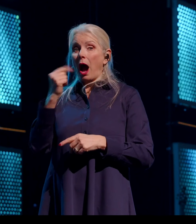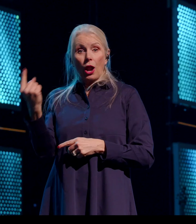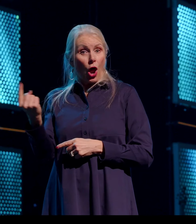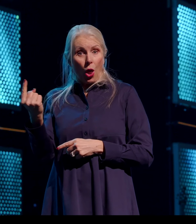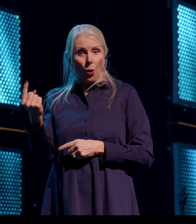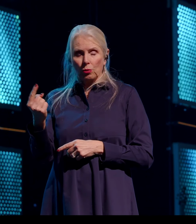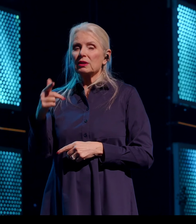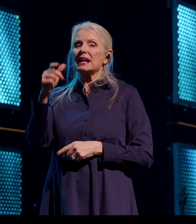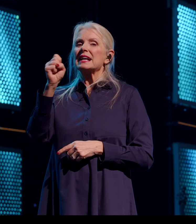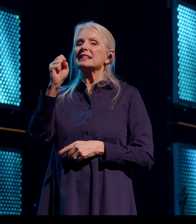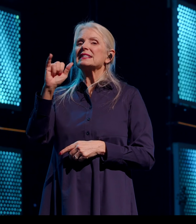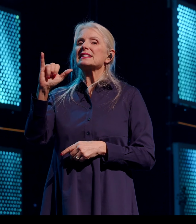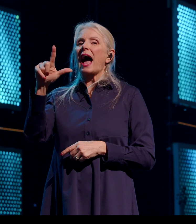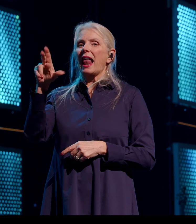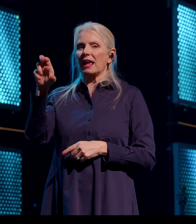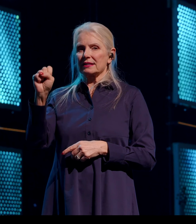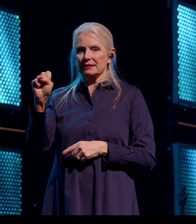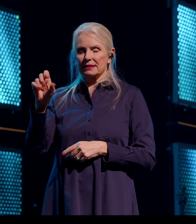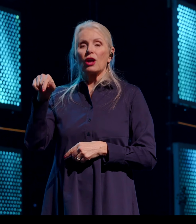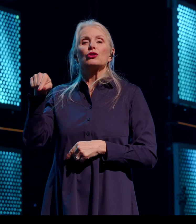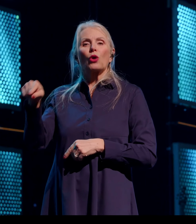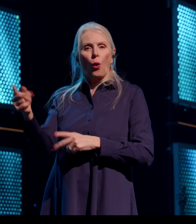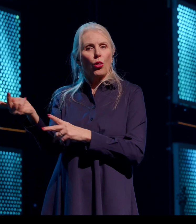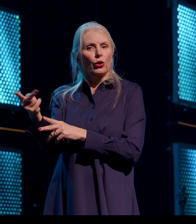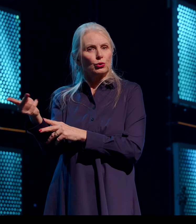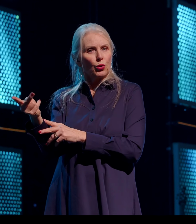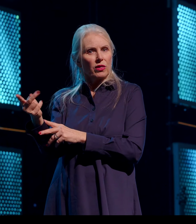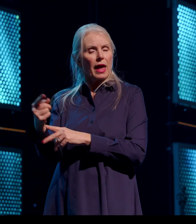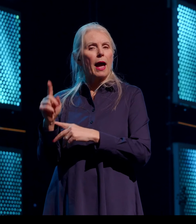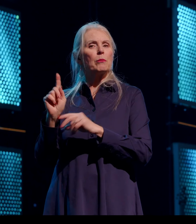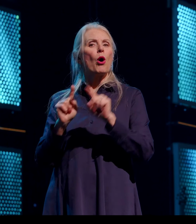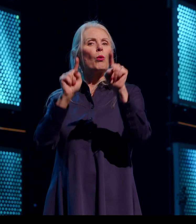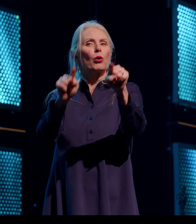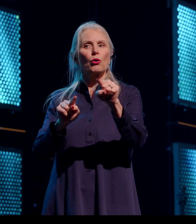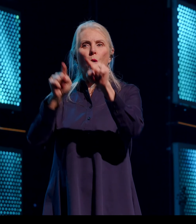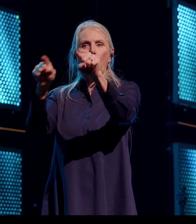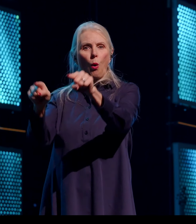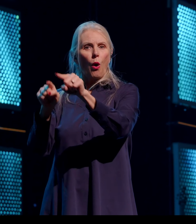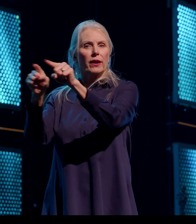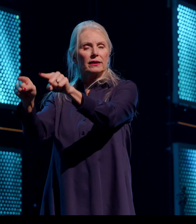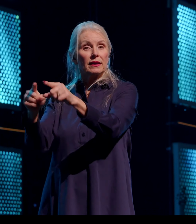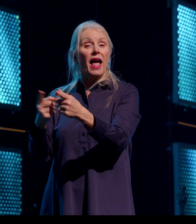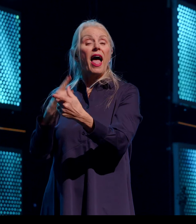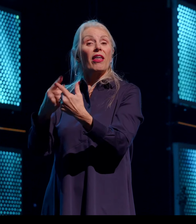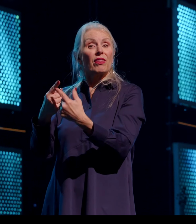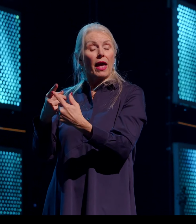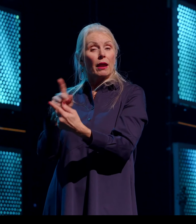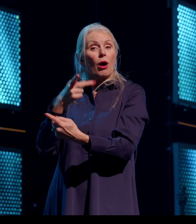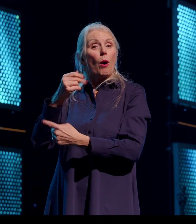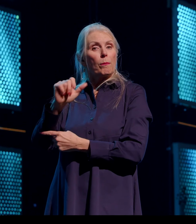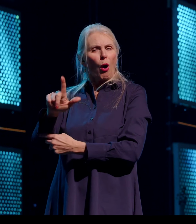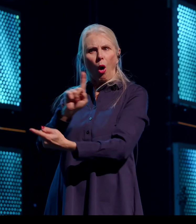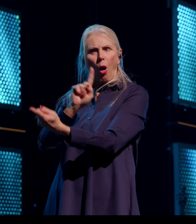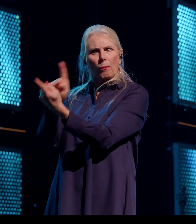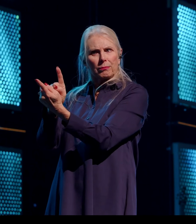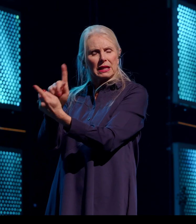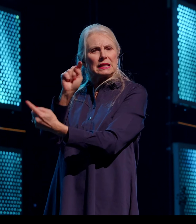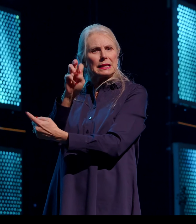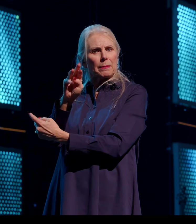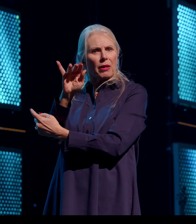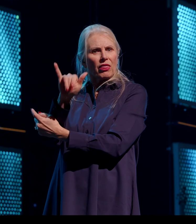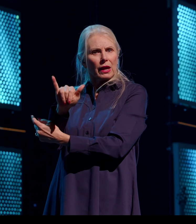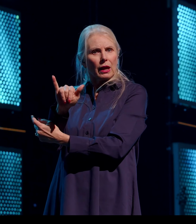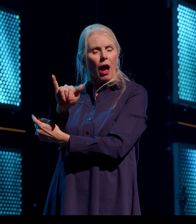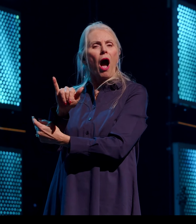Silas are now going to strengthen and encourage churches, and then they meet Timothy. Paul likes what he hears about Timothy and says, I want